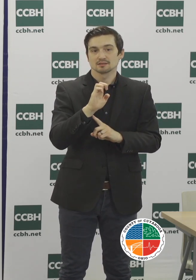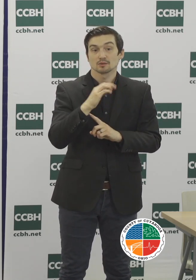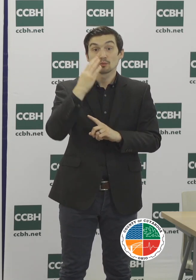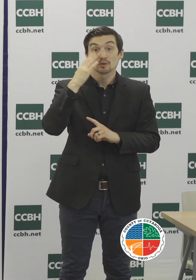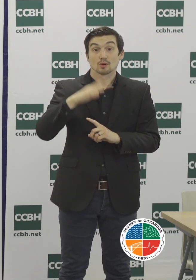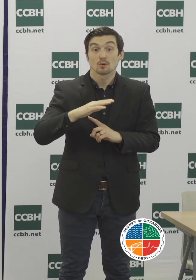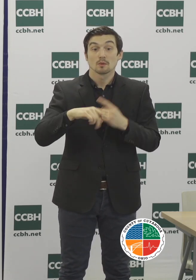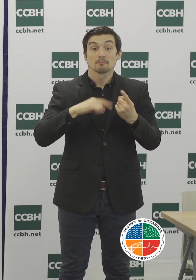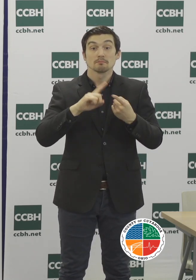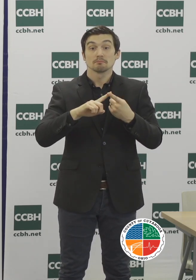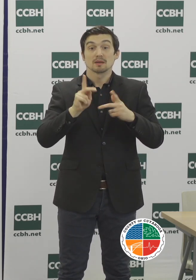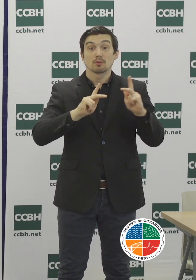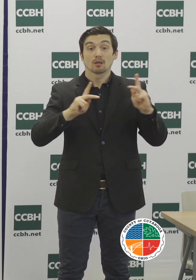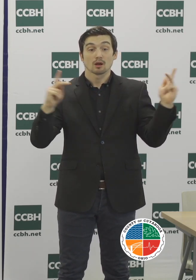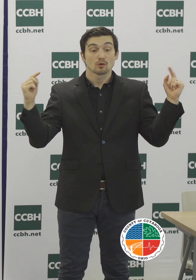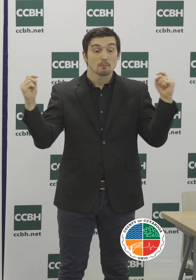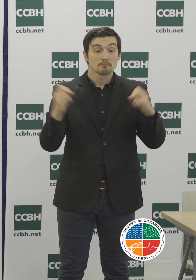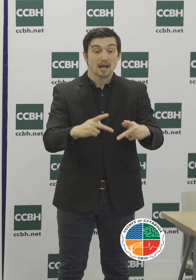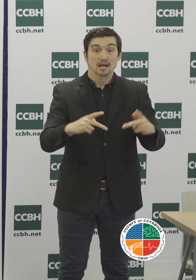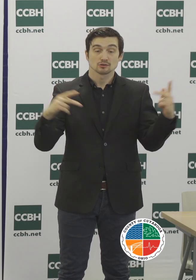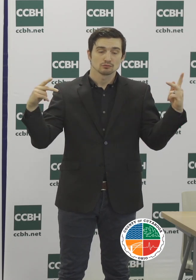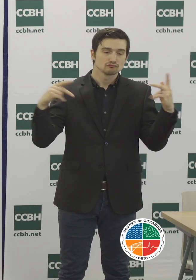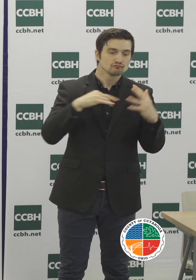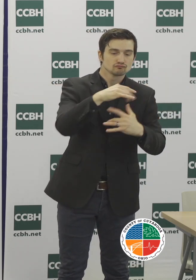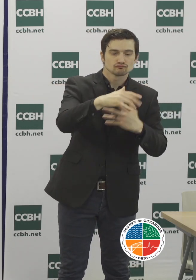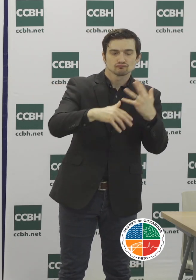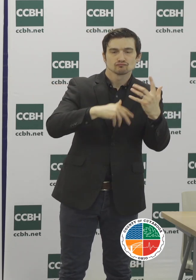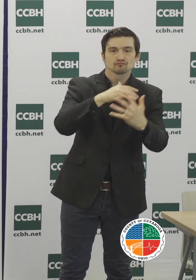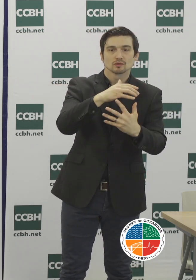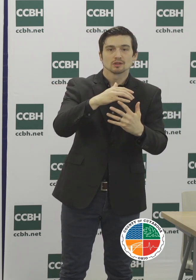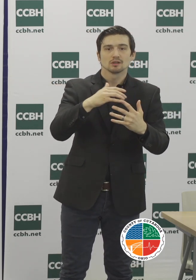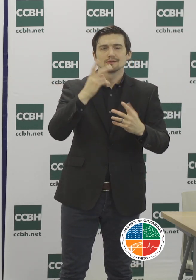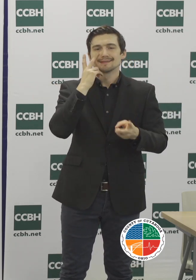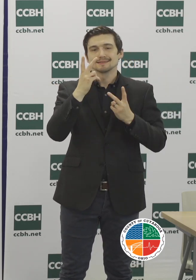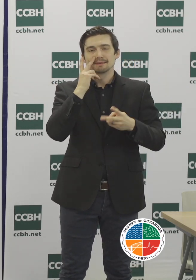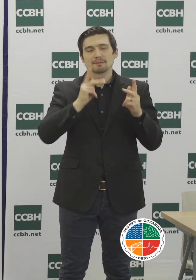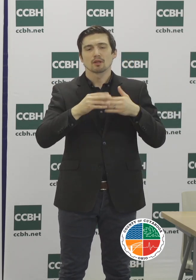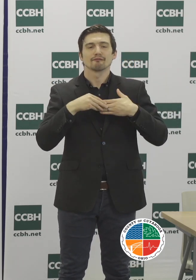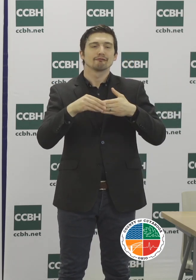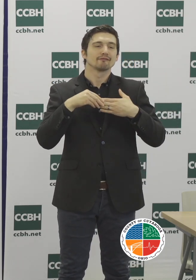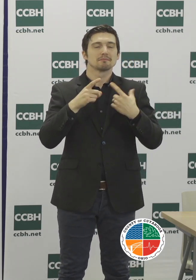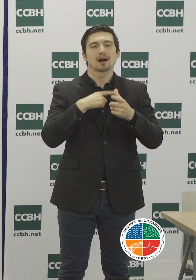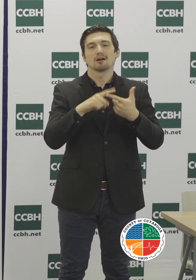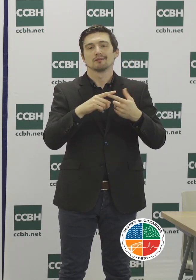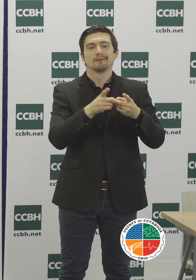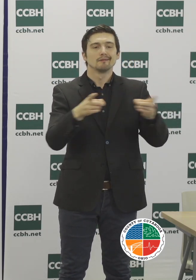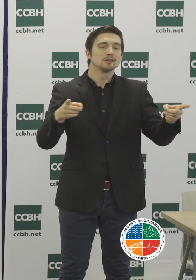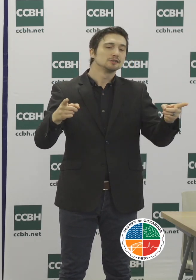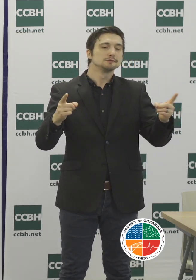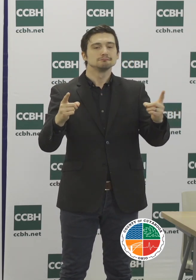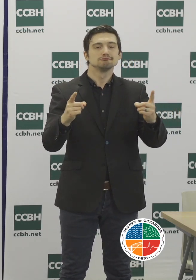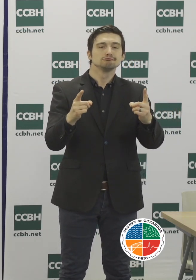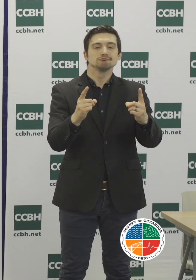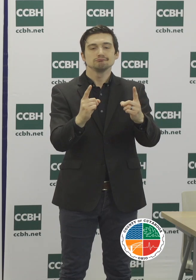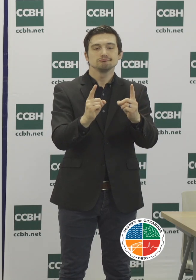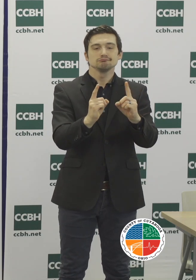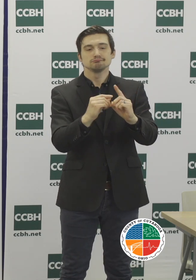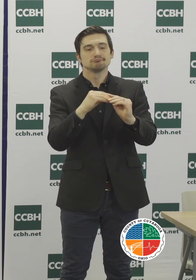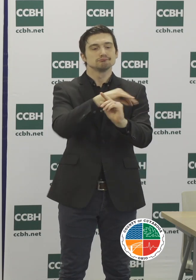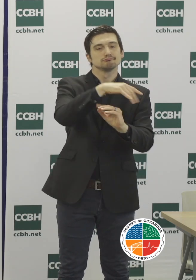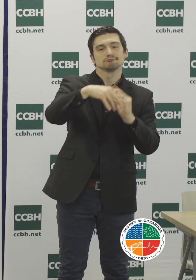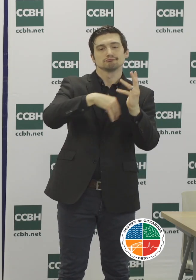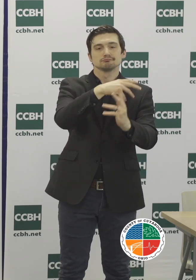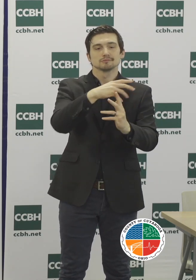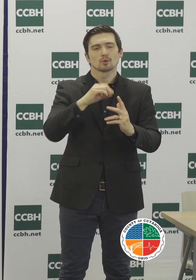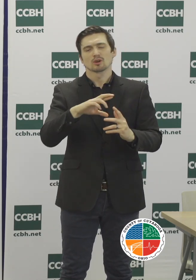interact, and we do see some leakage around the social distancing guidelines where people are not doing as well as they could with